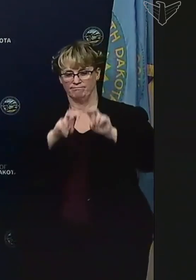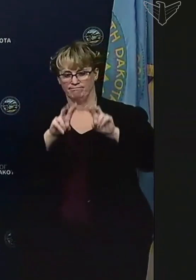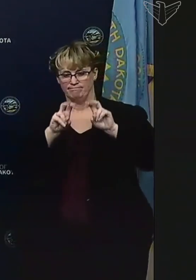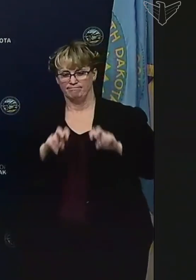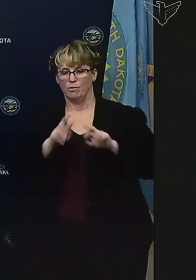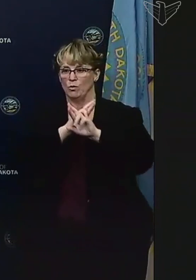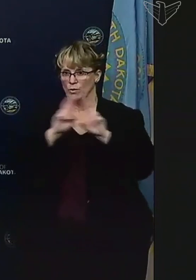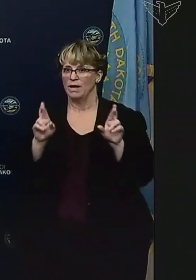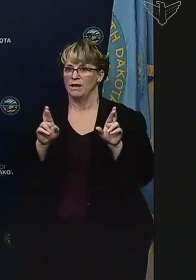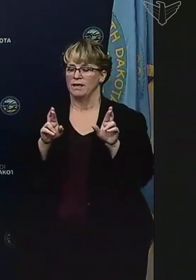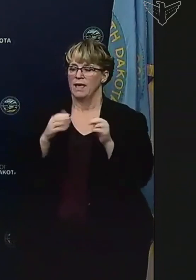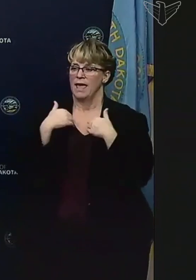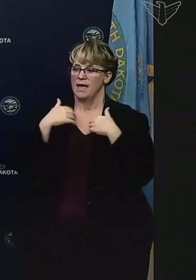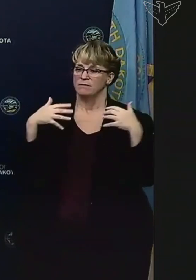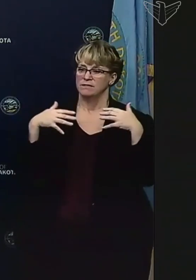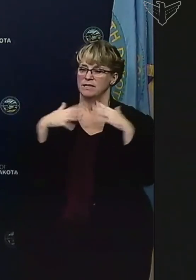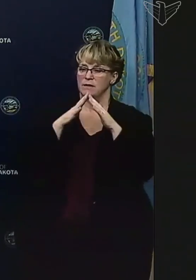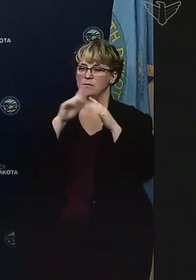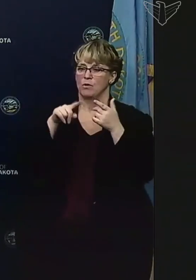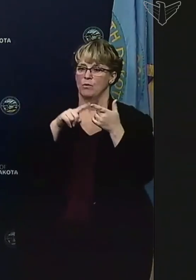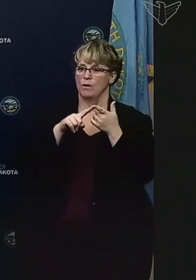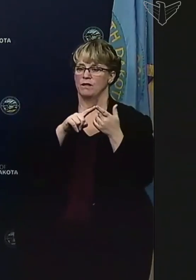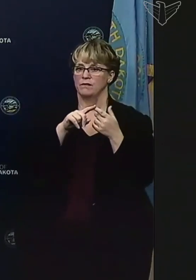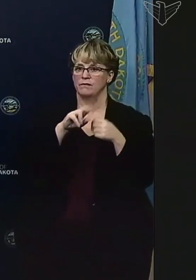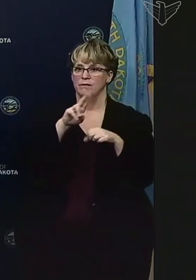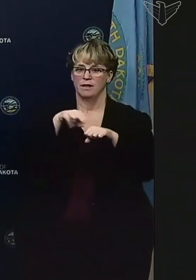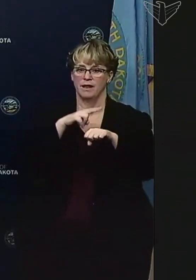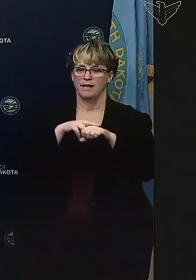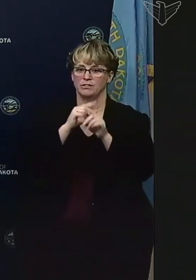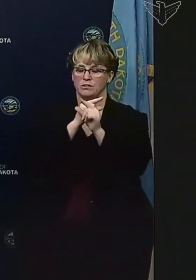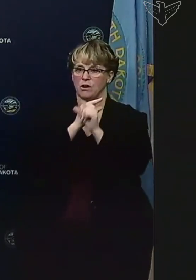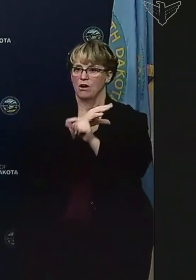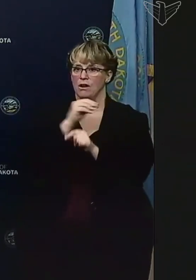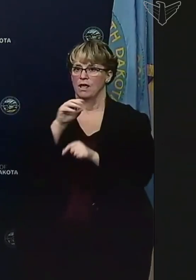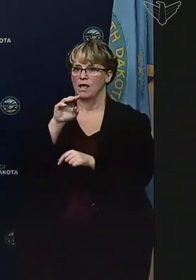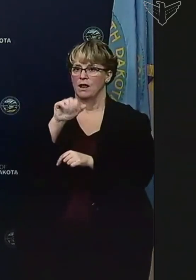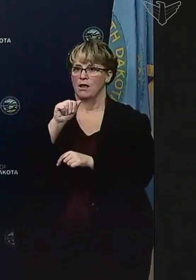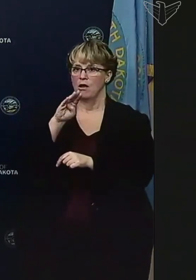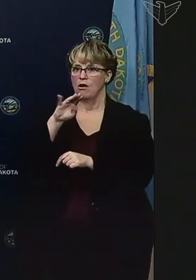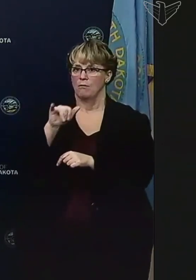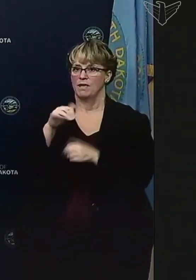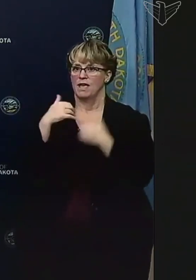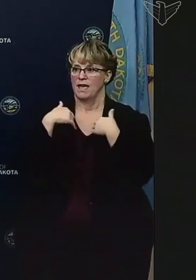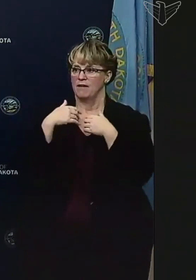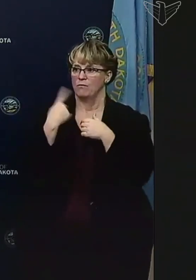be ready to start doing setup as soon as the Army Corps and National Guard come together on that plan.